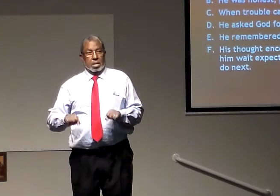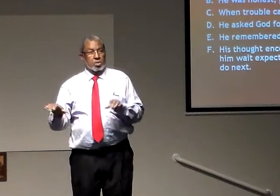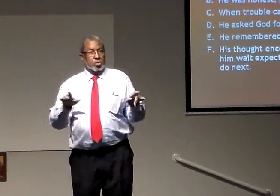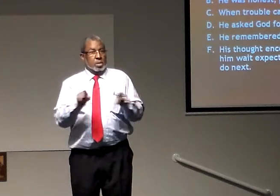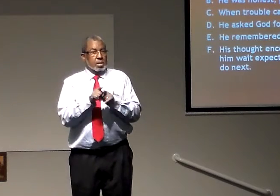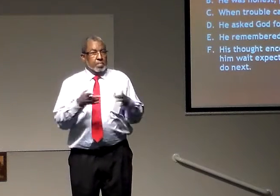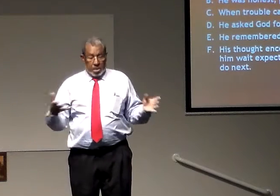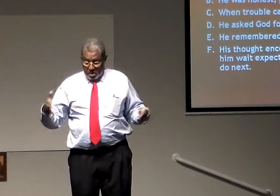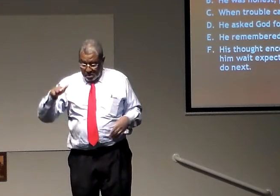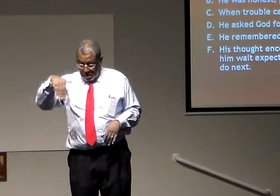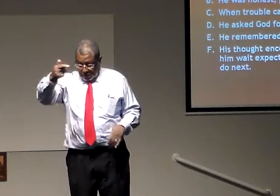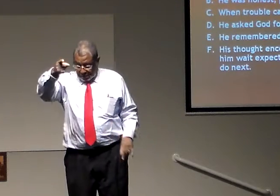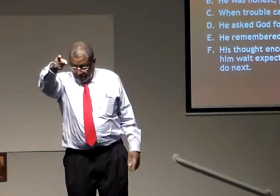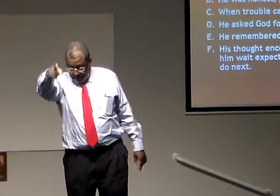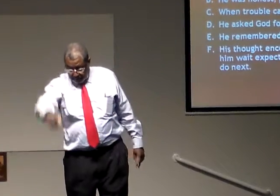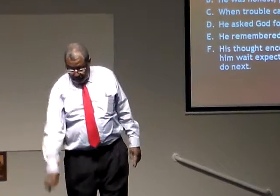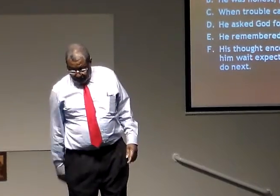We can do the same thing.